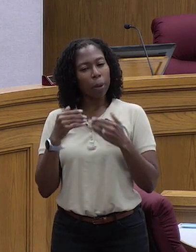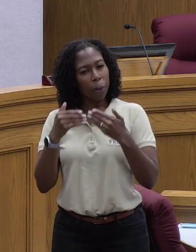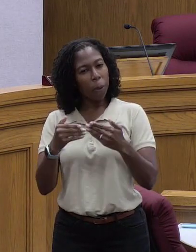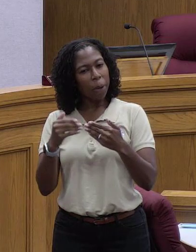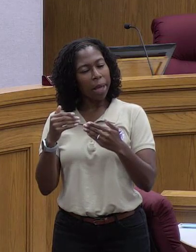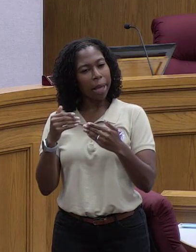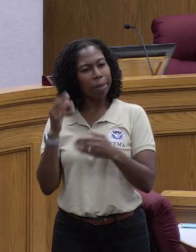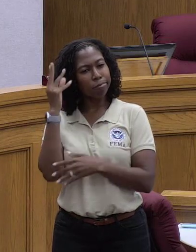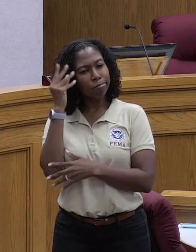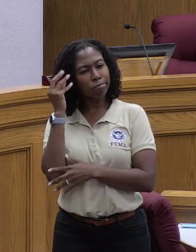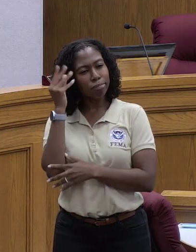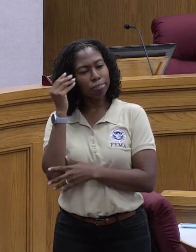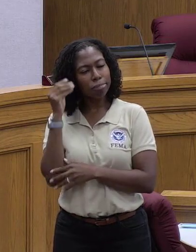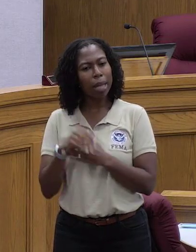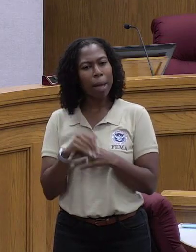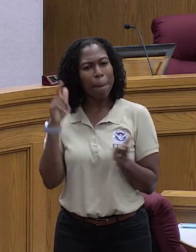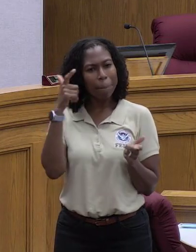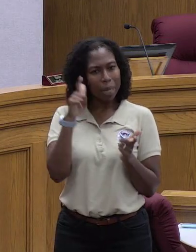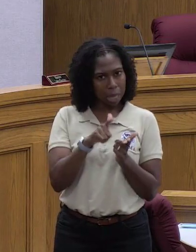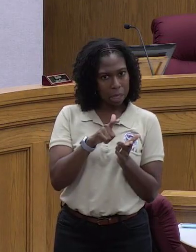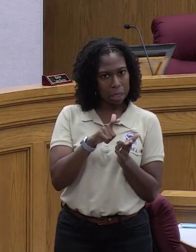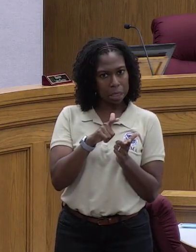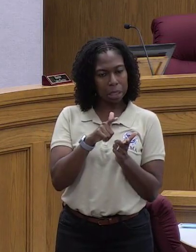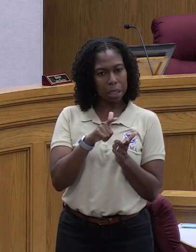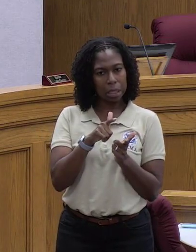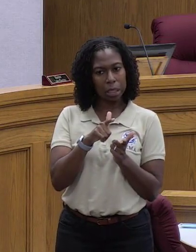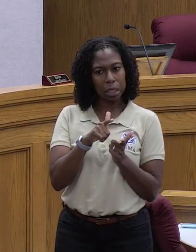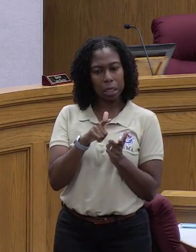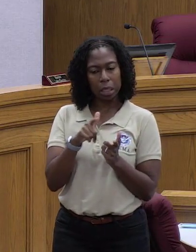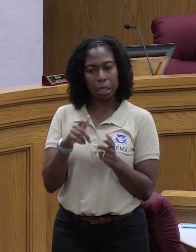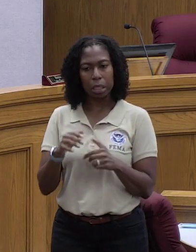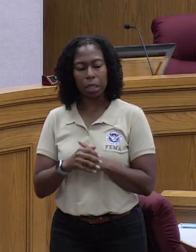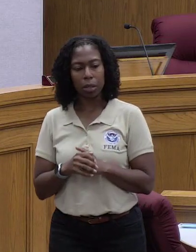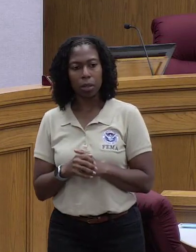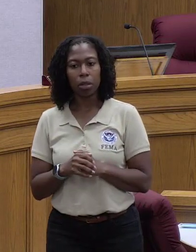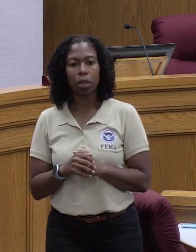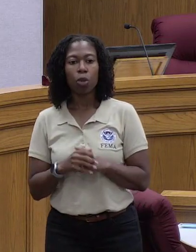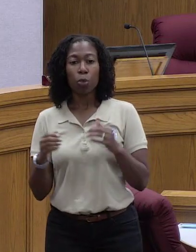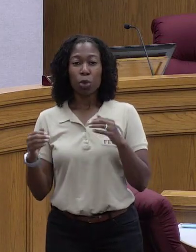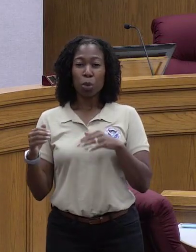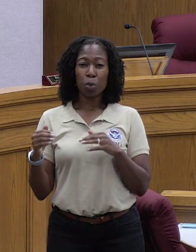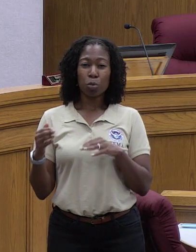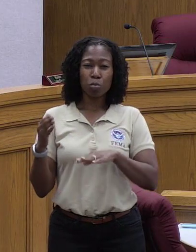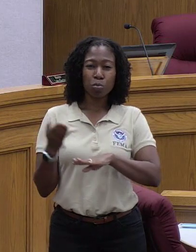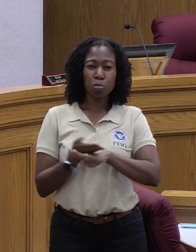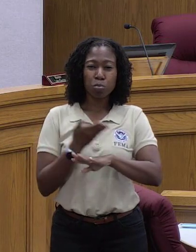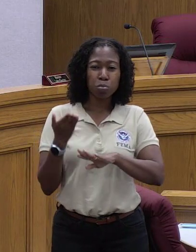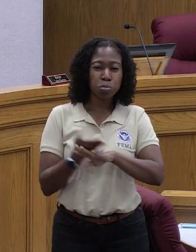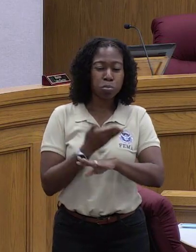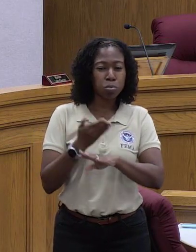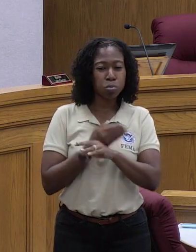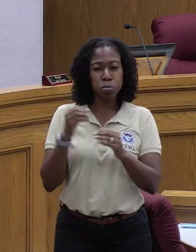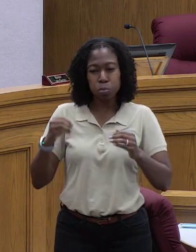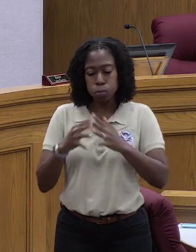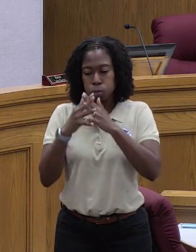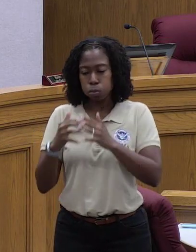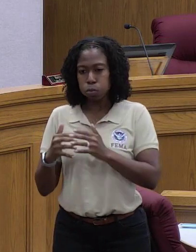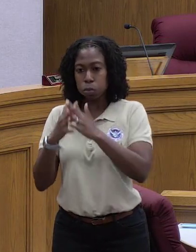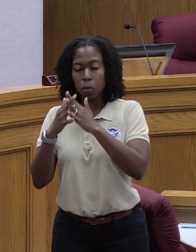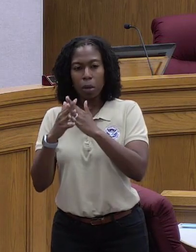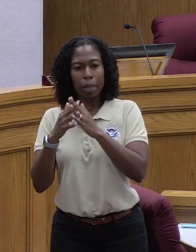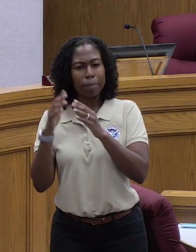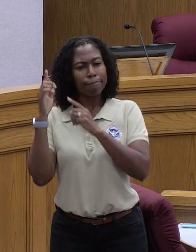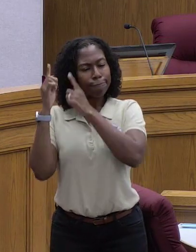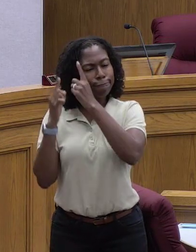to consider mitigation measures when we're doing our rebuilding. We do live in a hurricane-prone